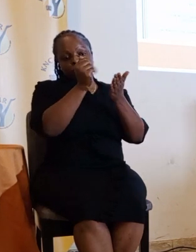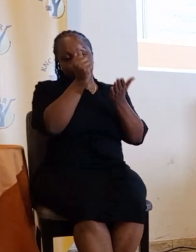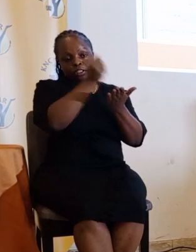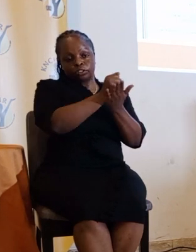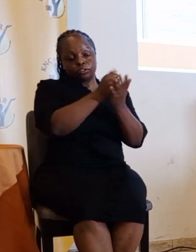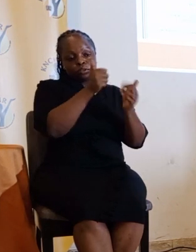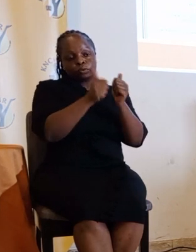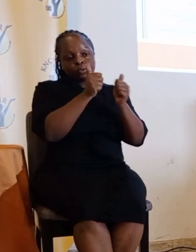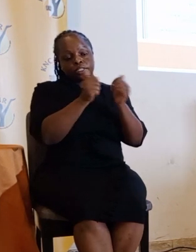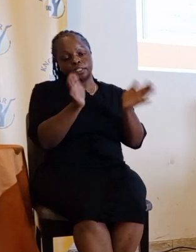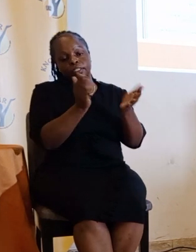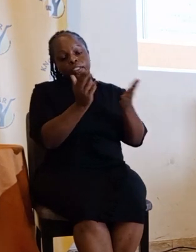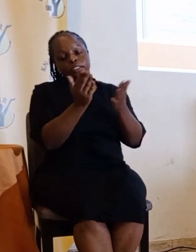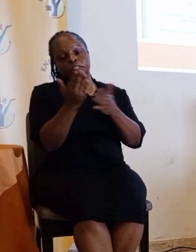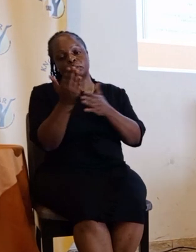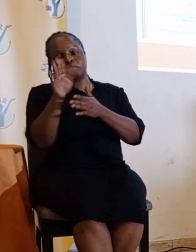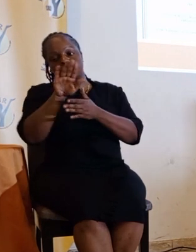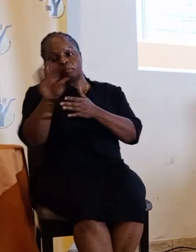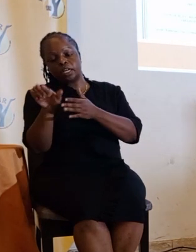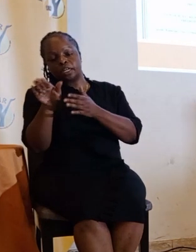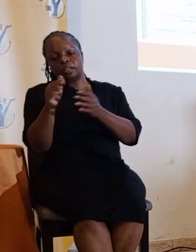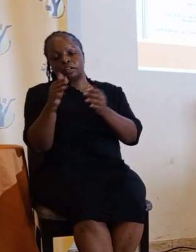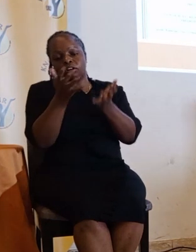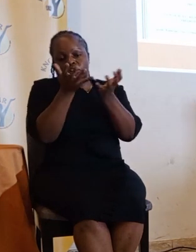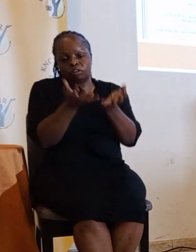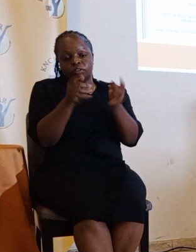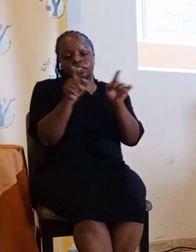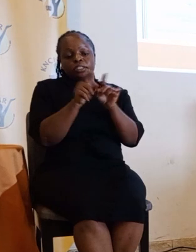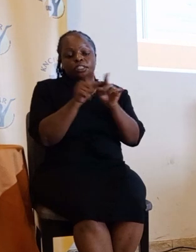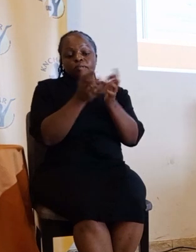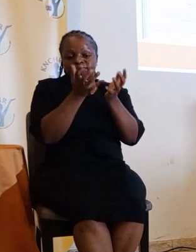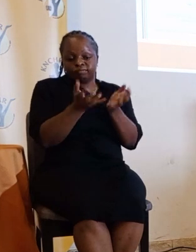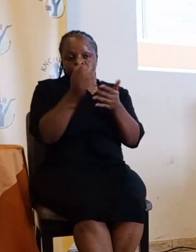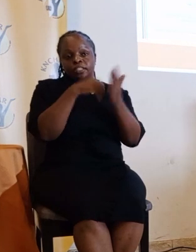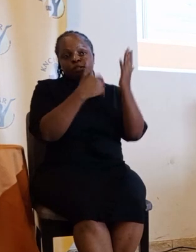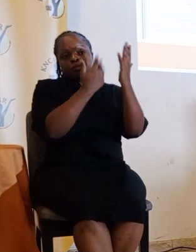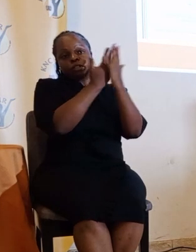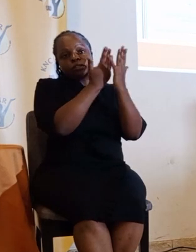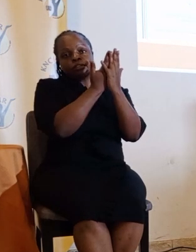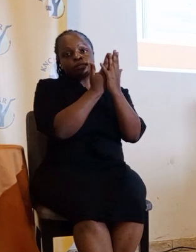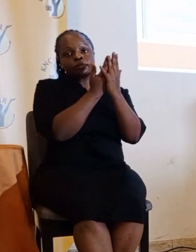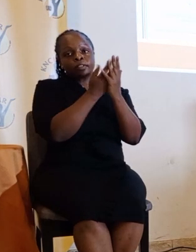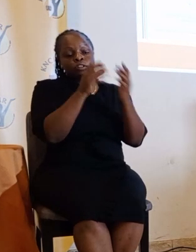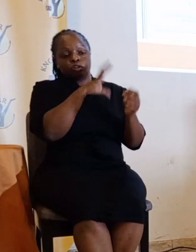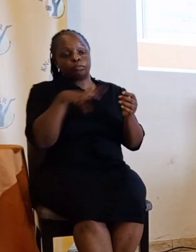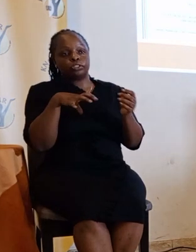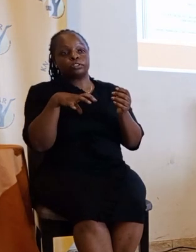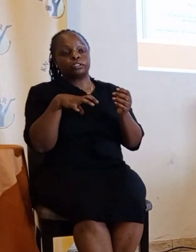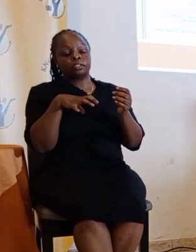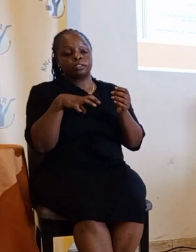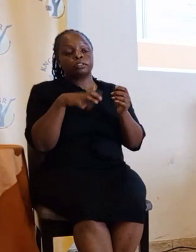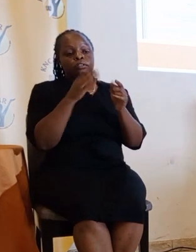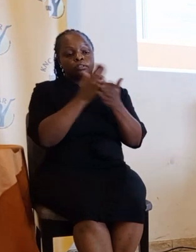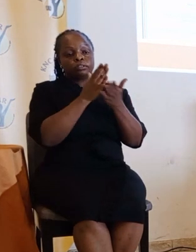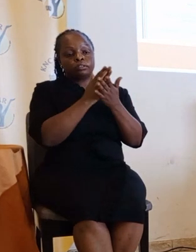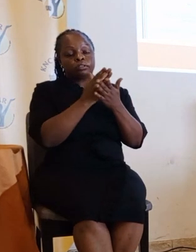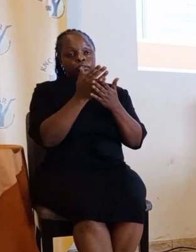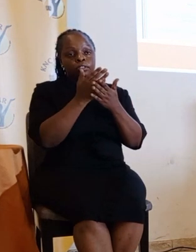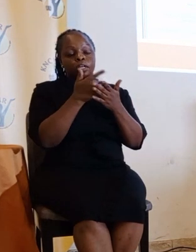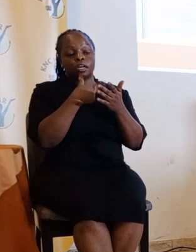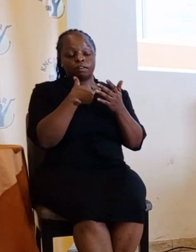enhance the reduction of backlog and congestion in prisons. The Commission, however,